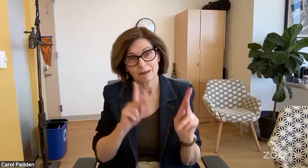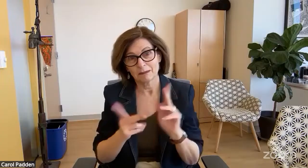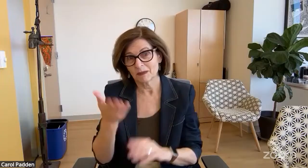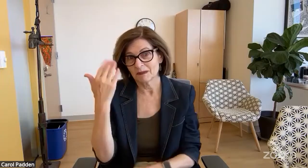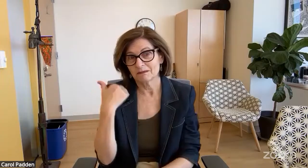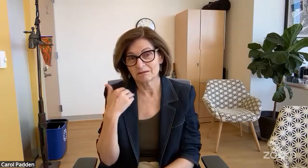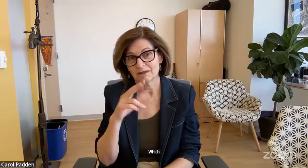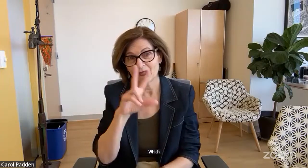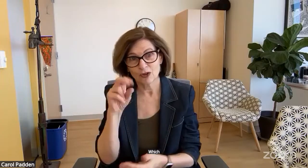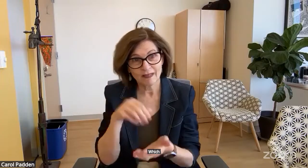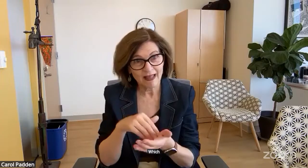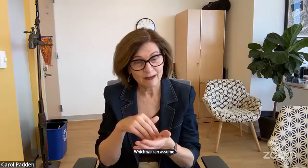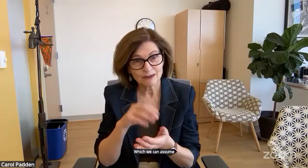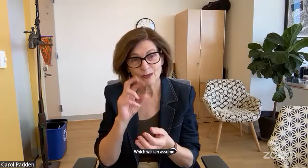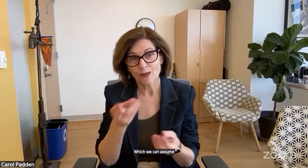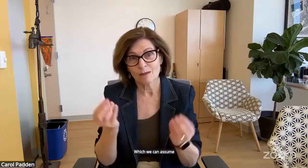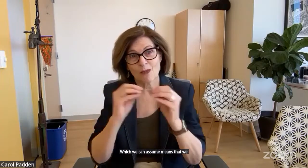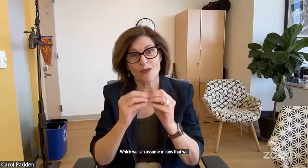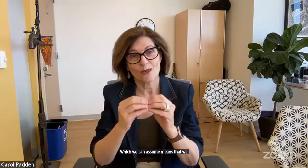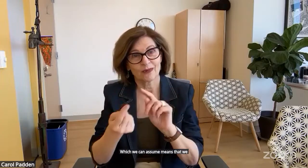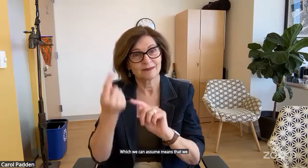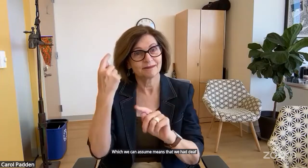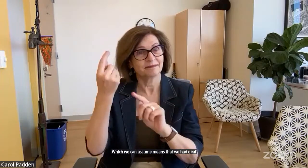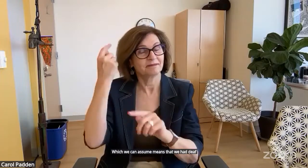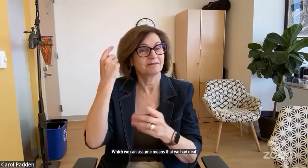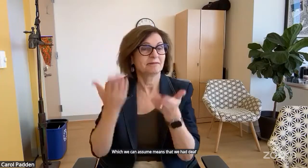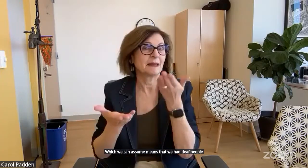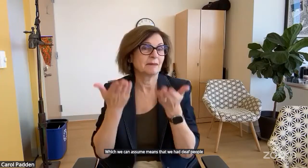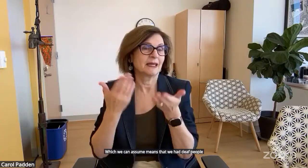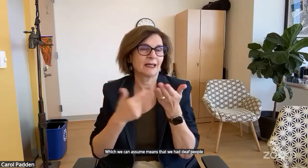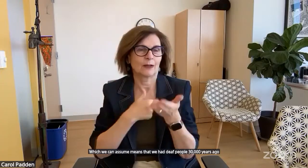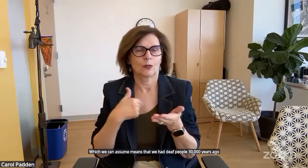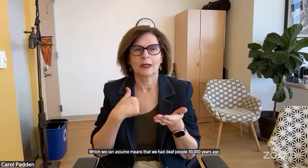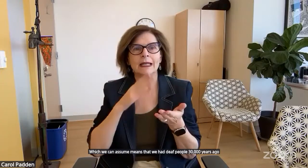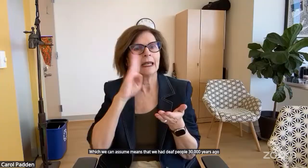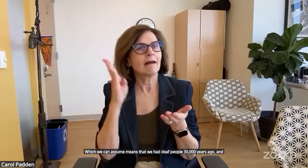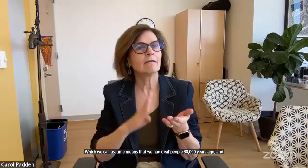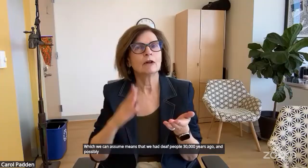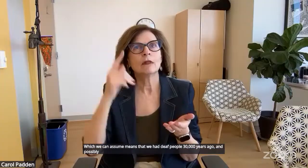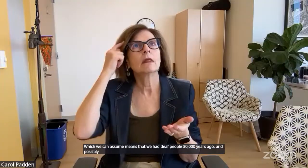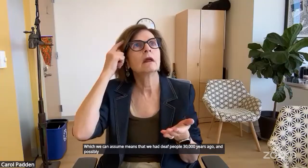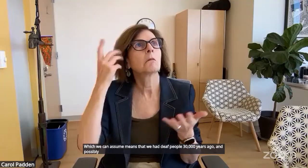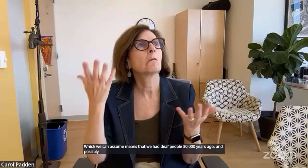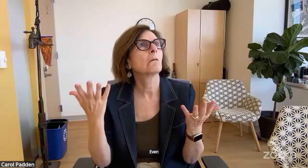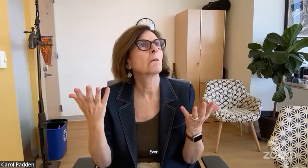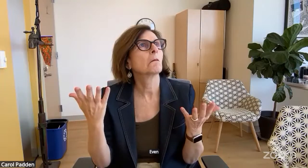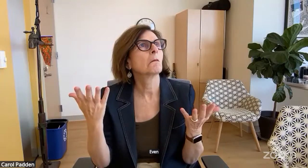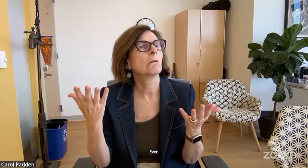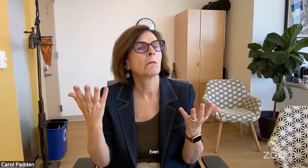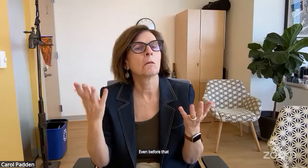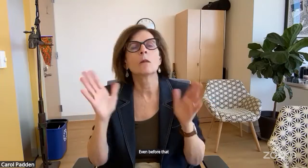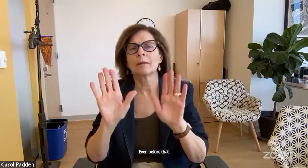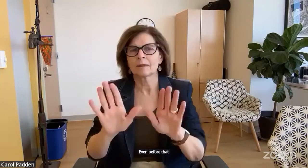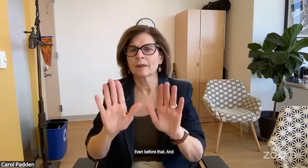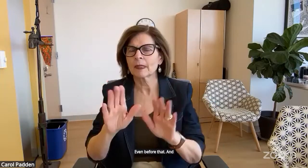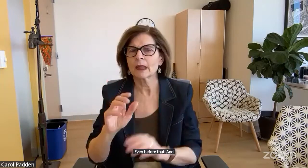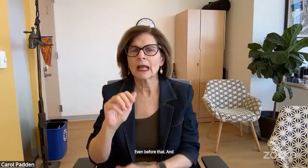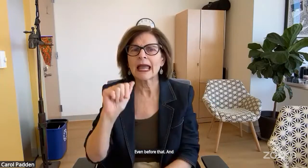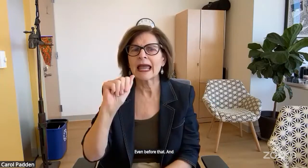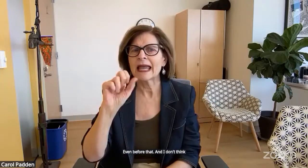which we can assume means that we had deaf people 30,000 years ago and possibly even before that. And I don't think anyone stopped to